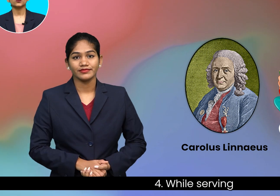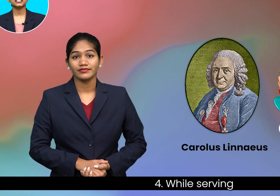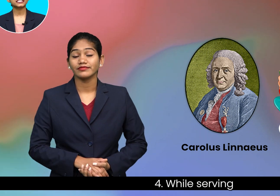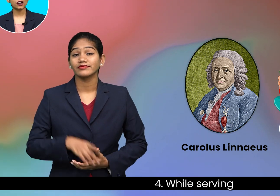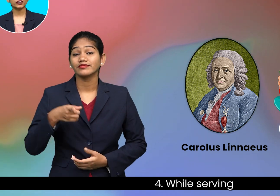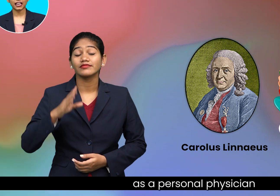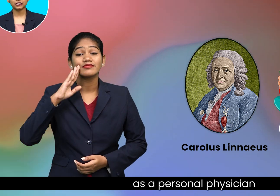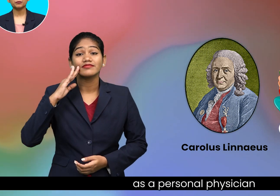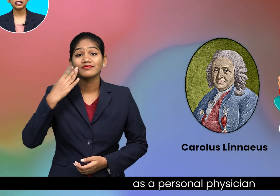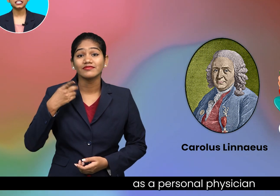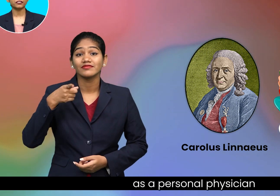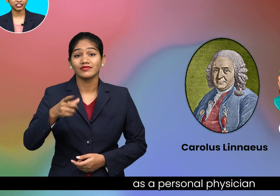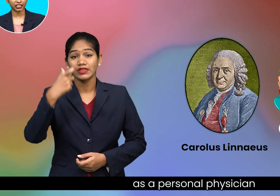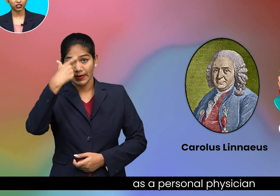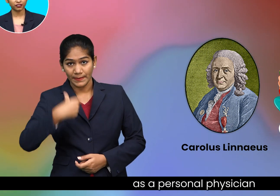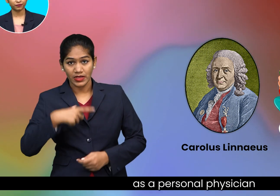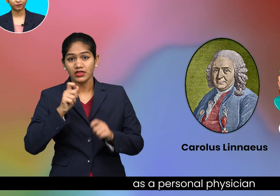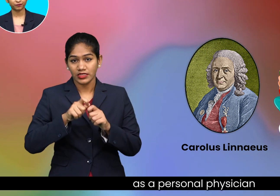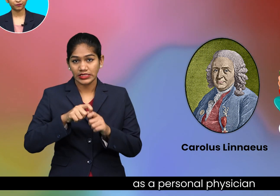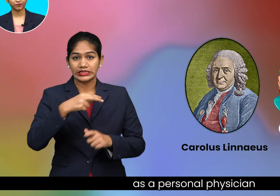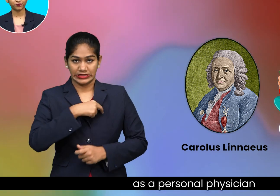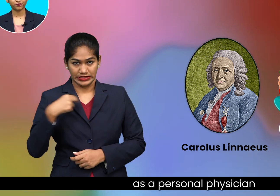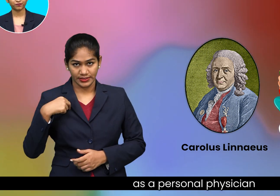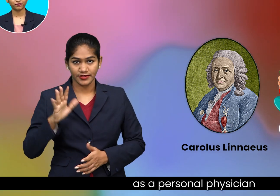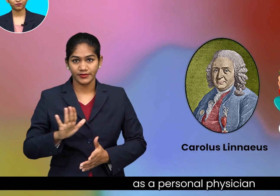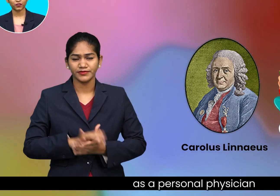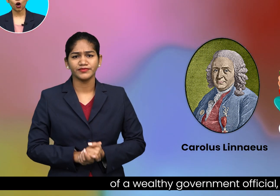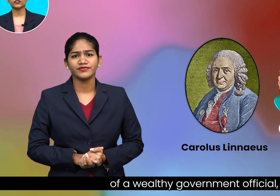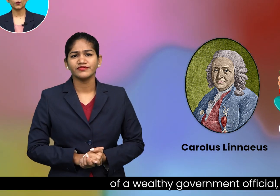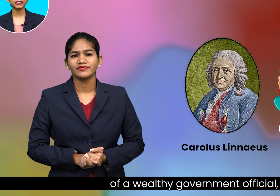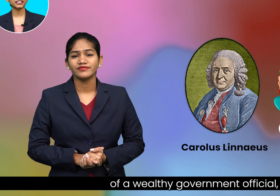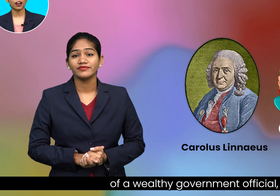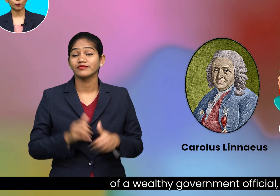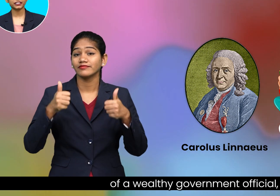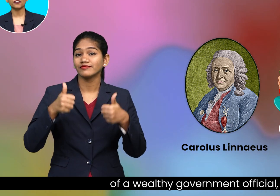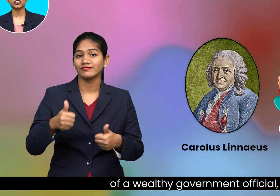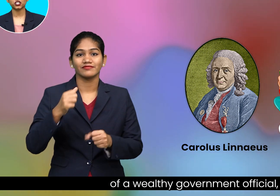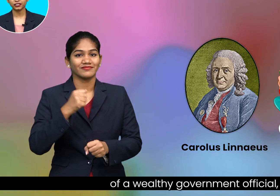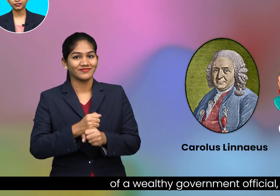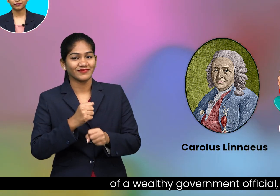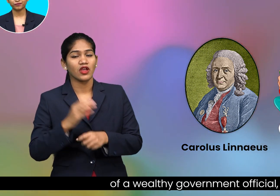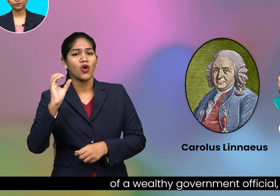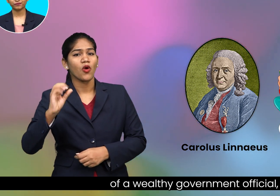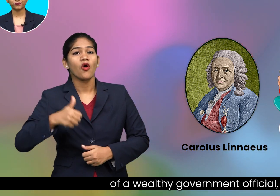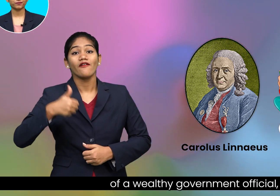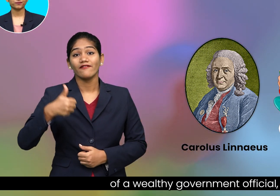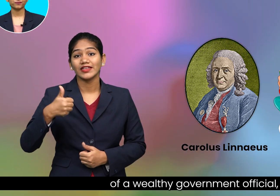While serving as a personal physician of a wealthy government official,